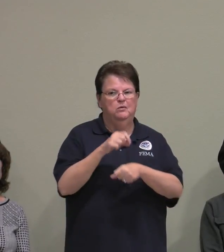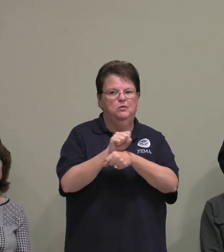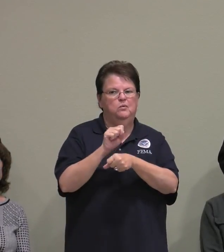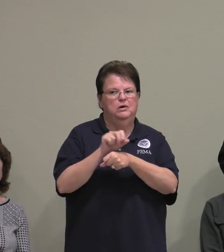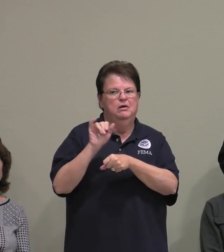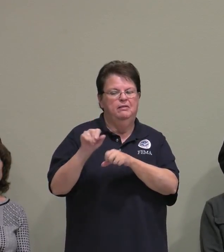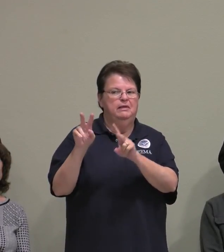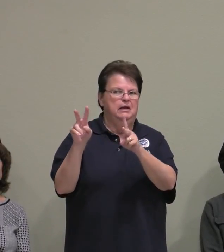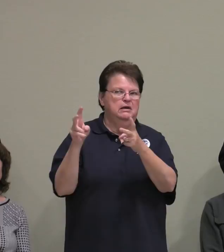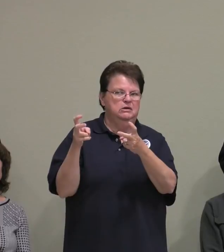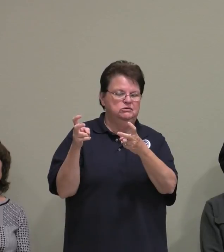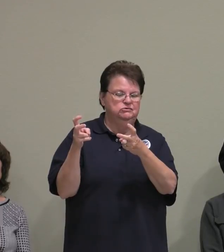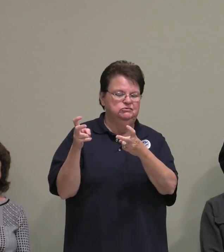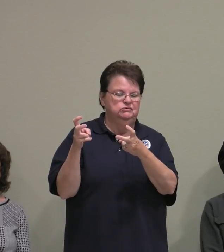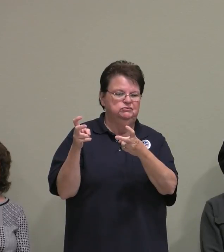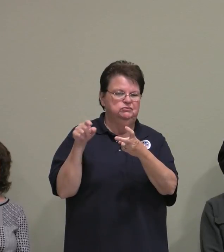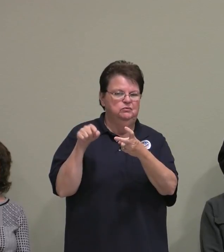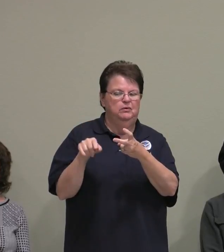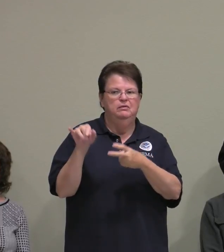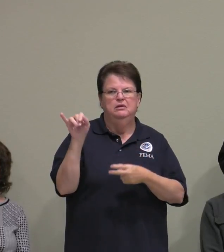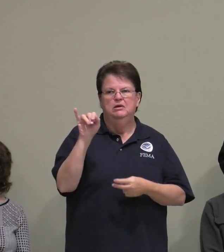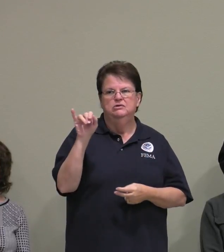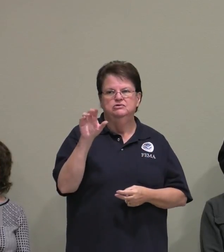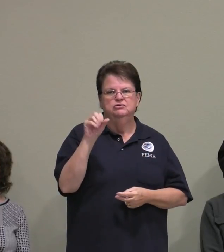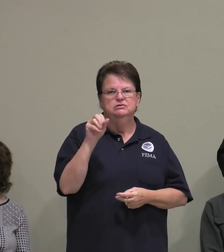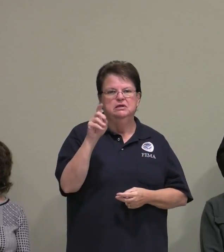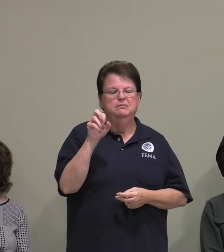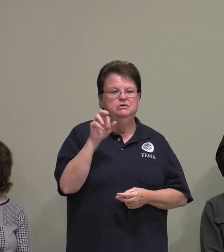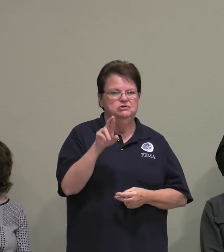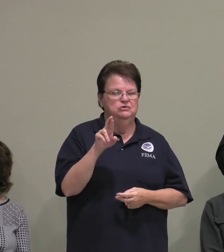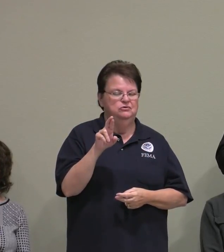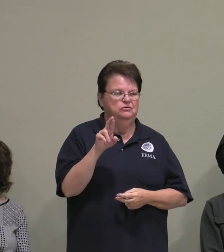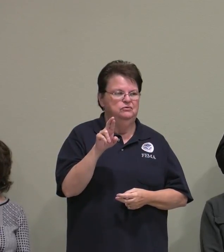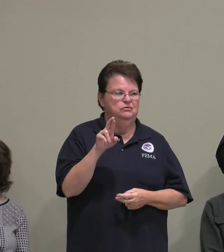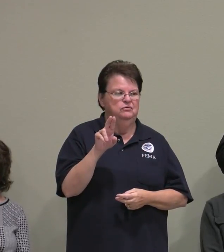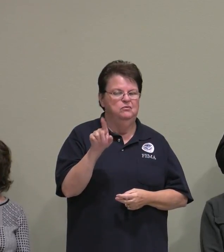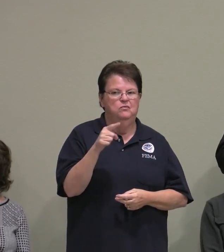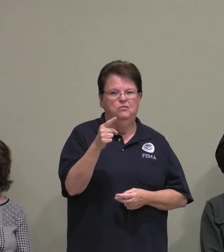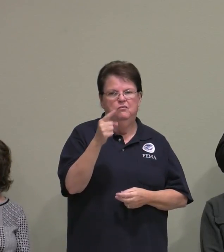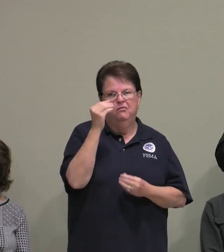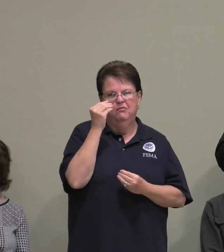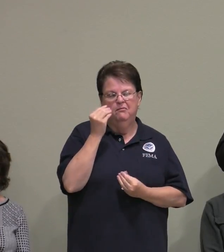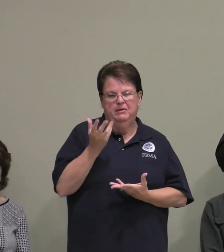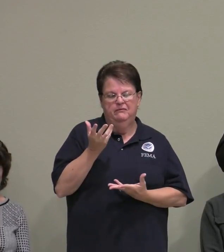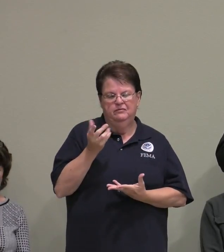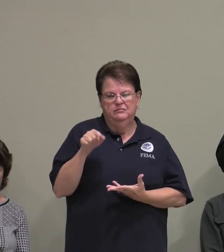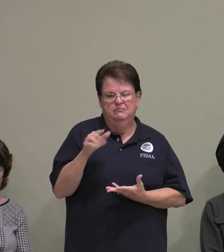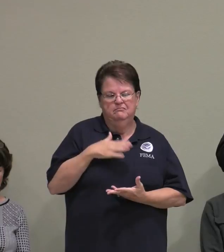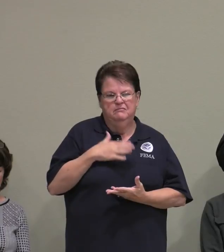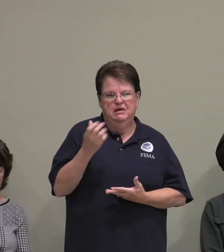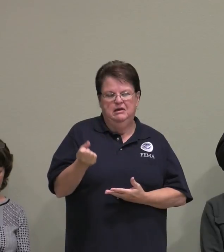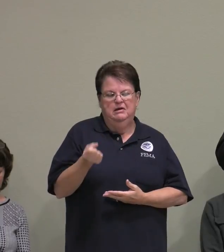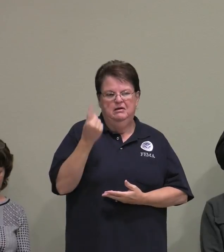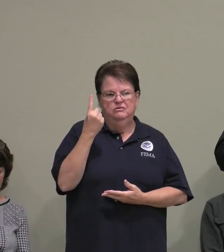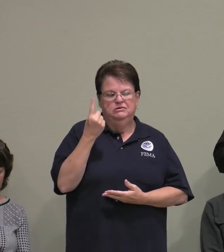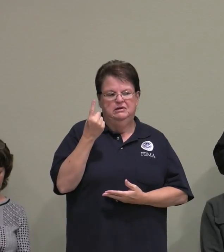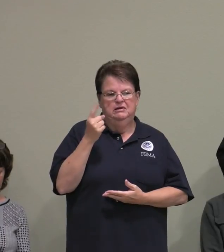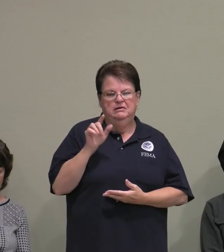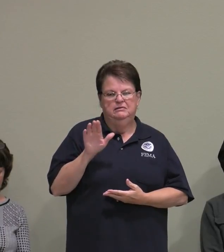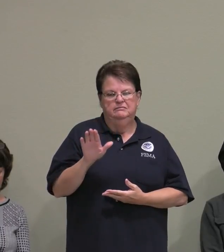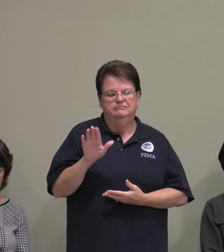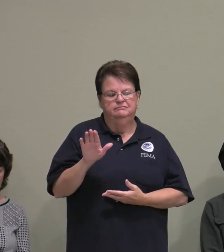on that issue with the insurance commissioner. One good bit of news is that from my understanding, the